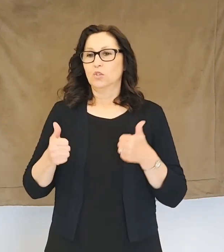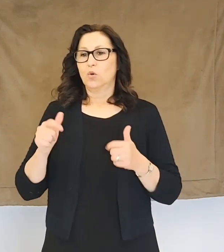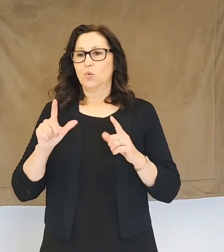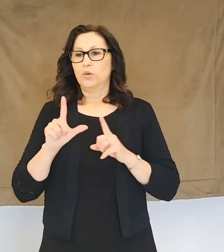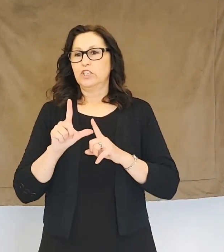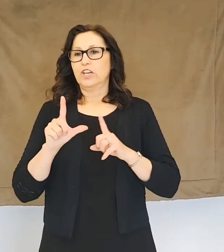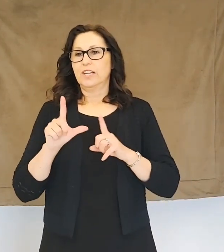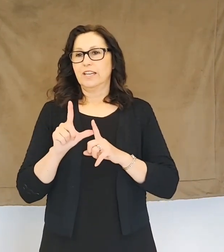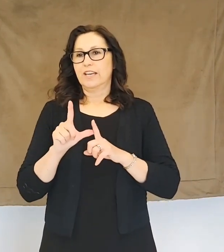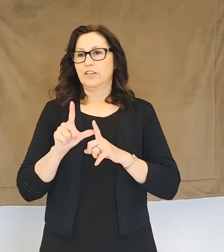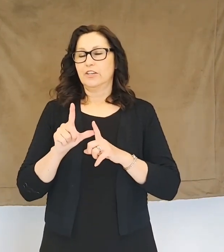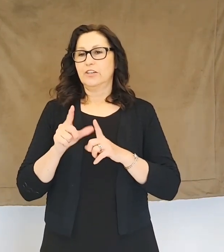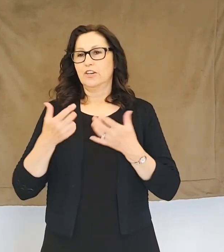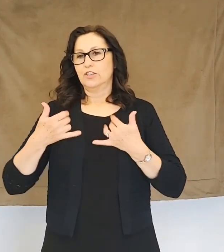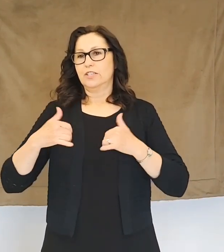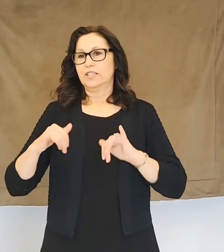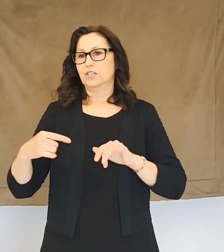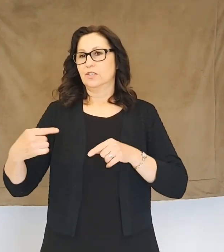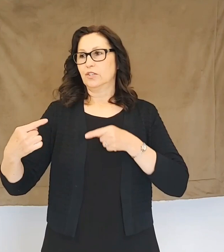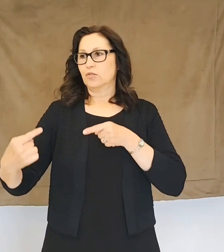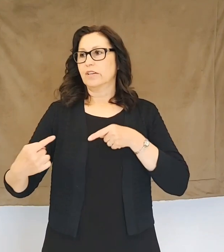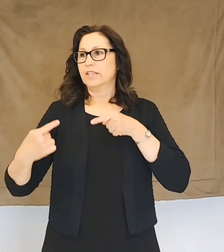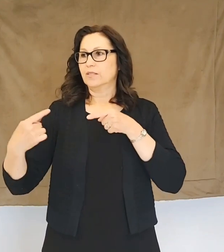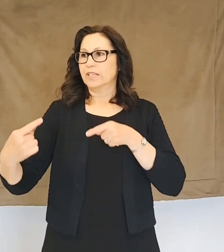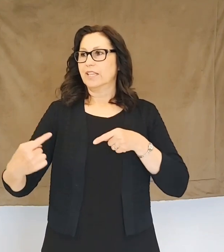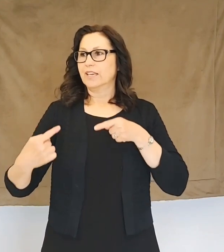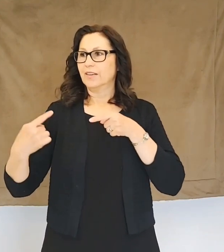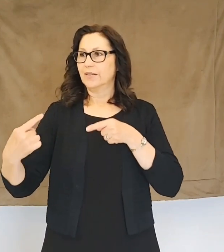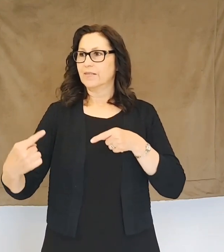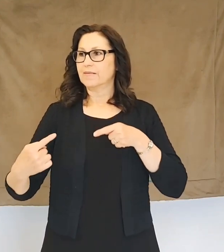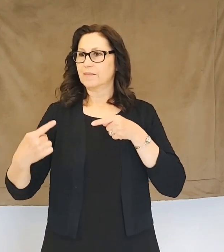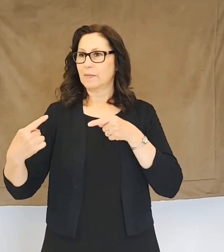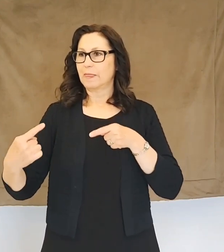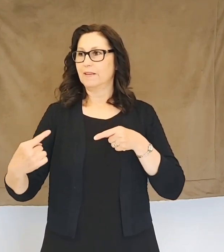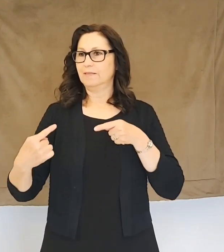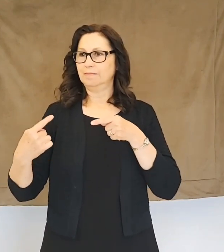So which letter are you still struggling with?